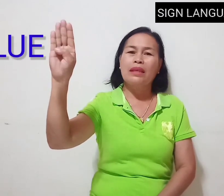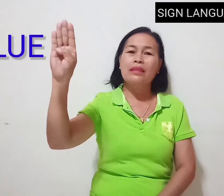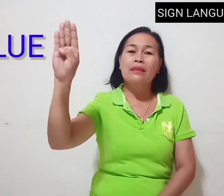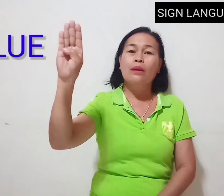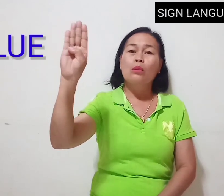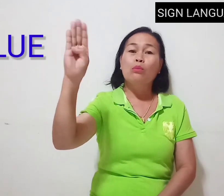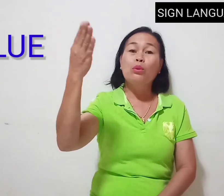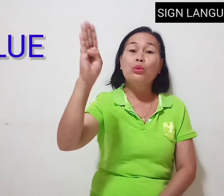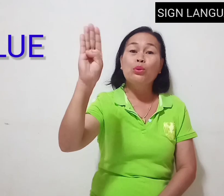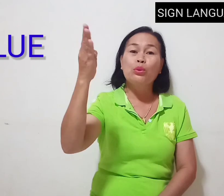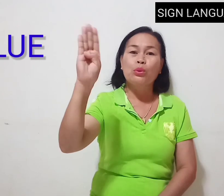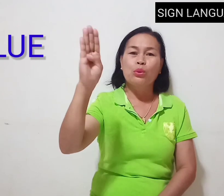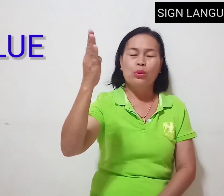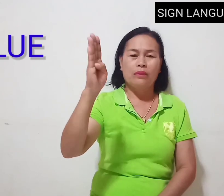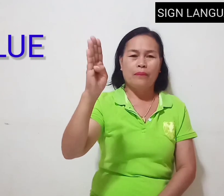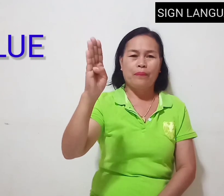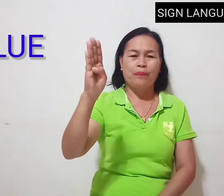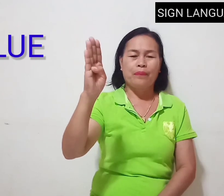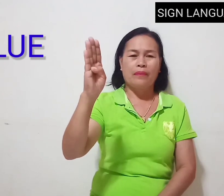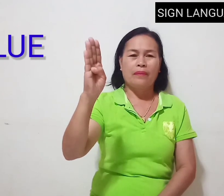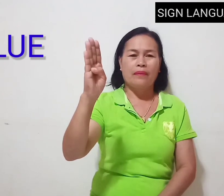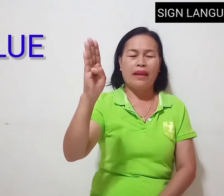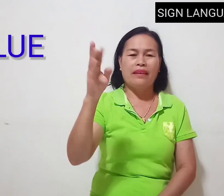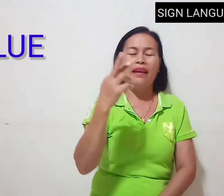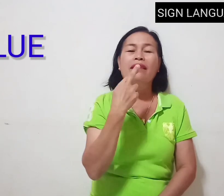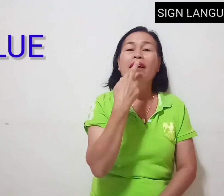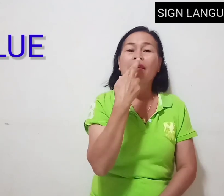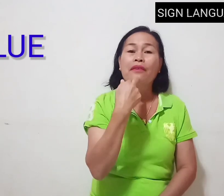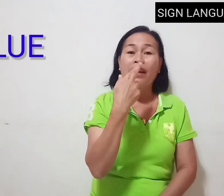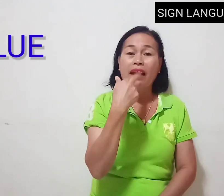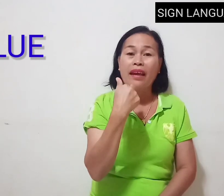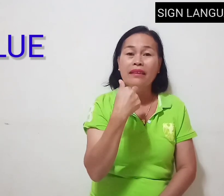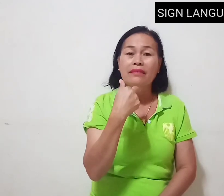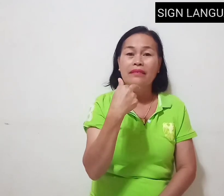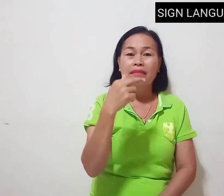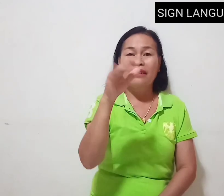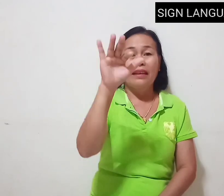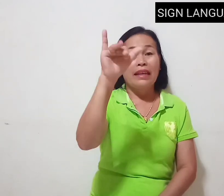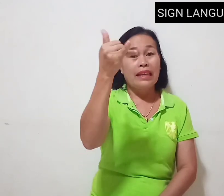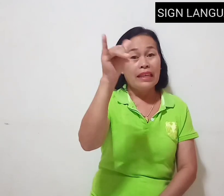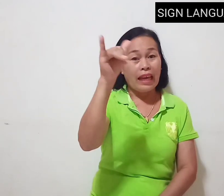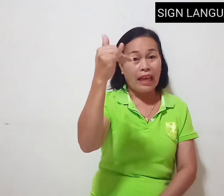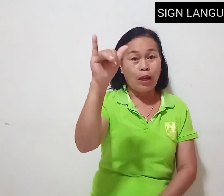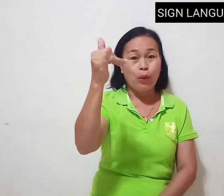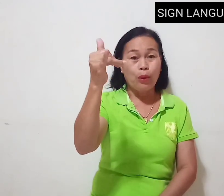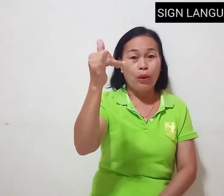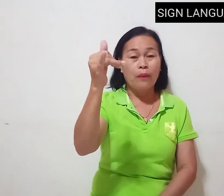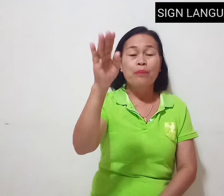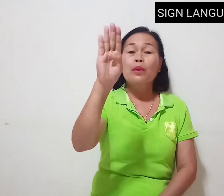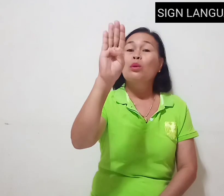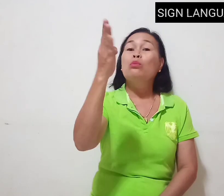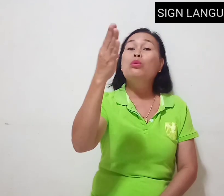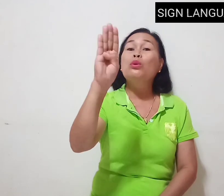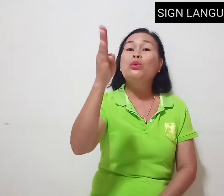is blue. Again, red, yellow,